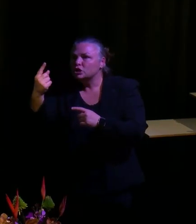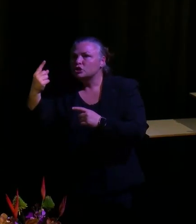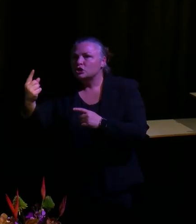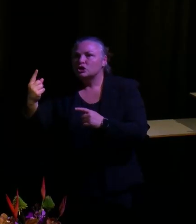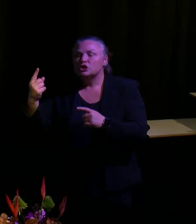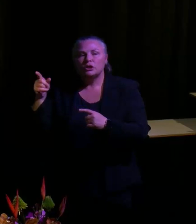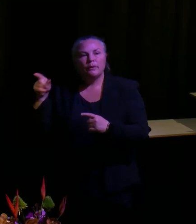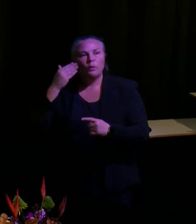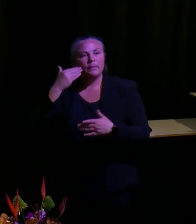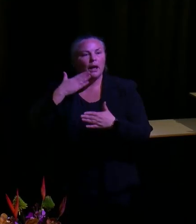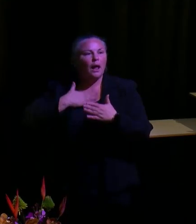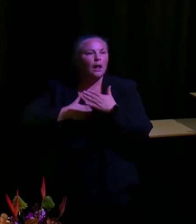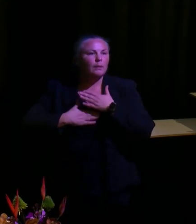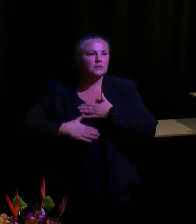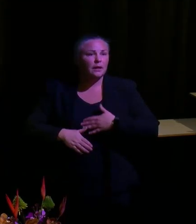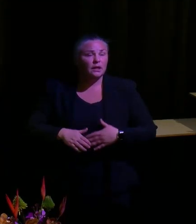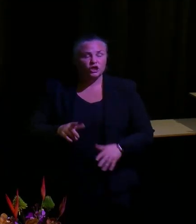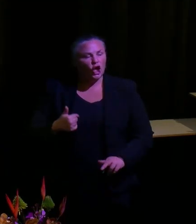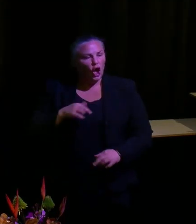said, I hope it's not here for long.